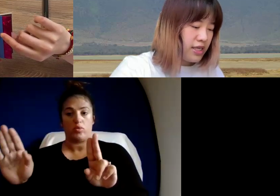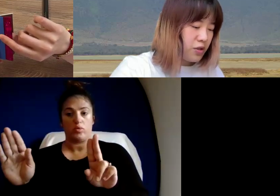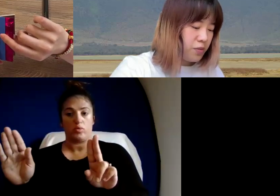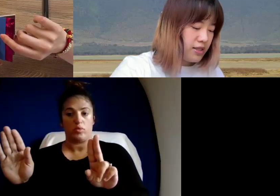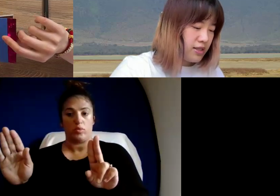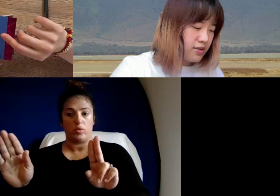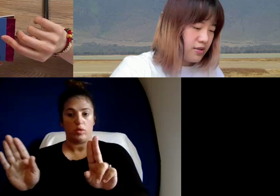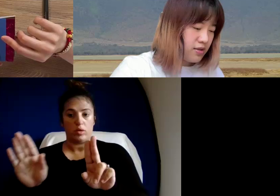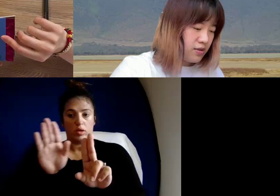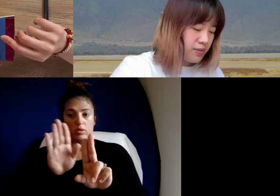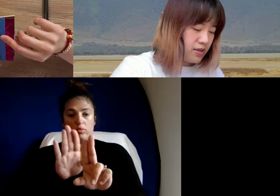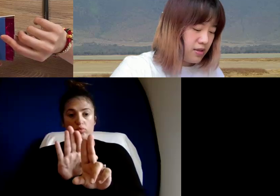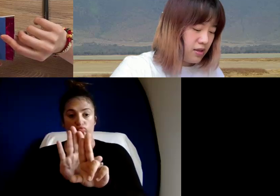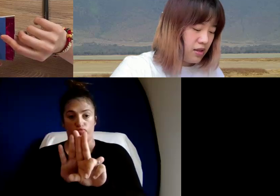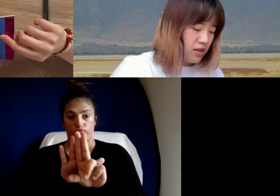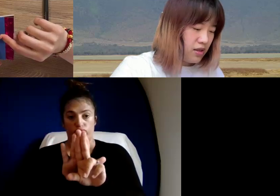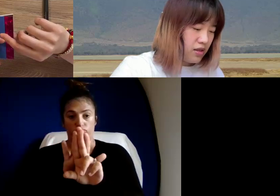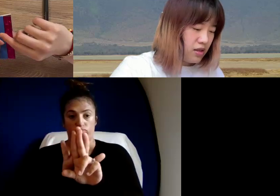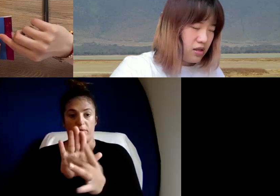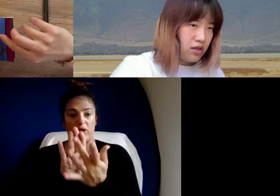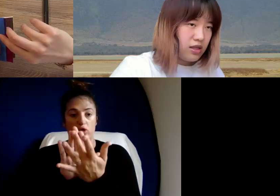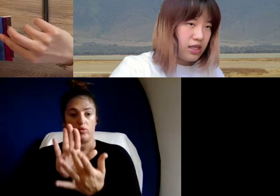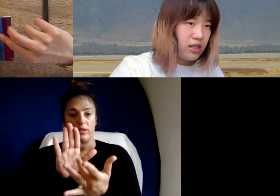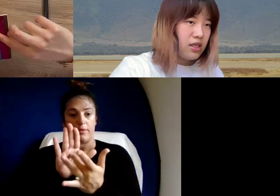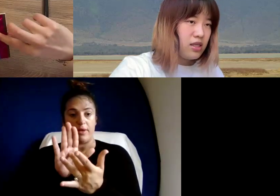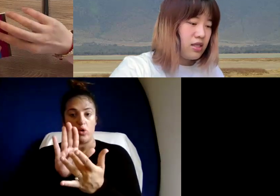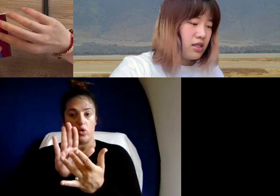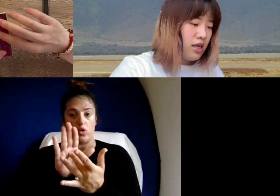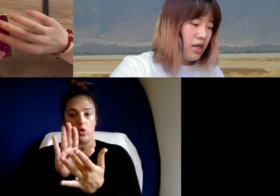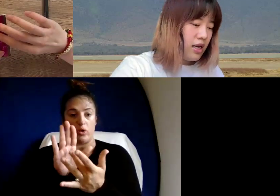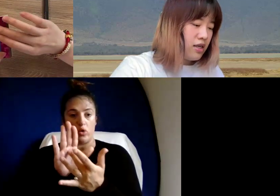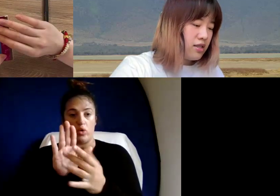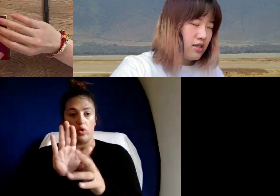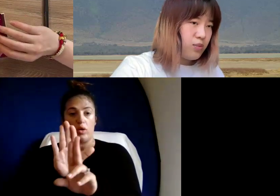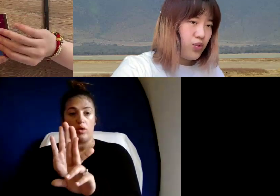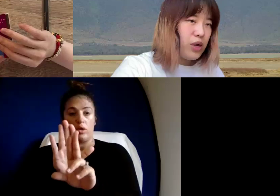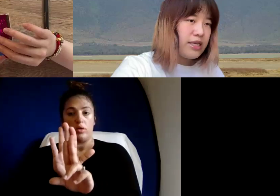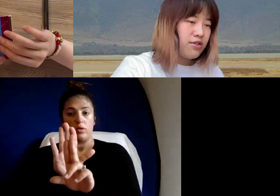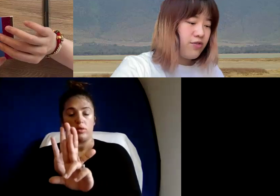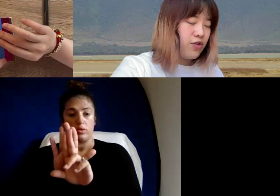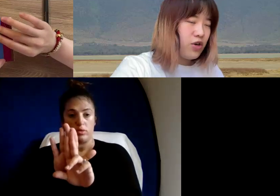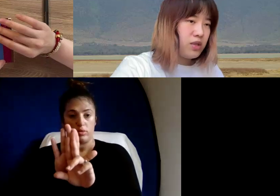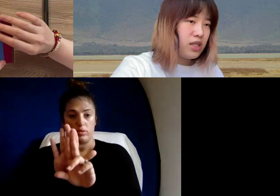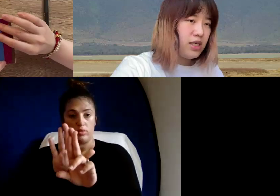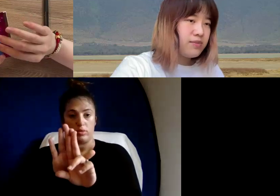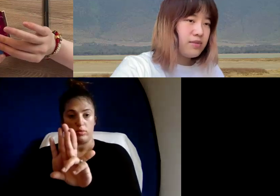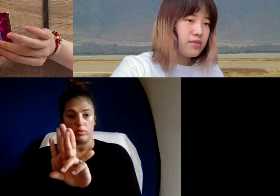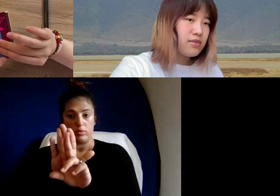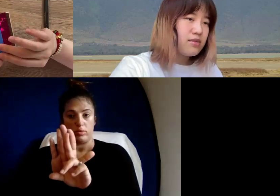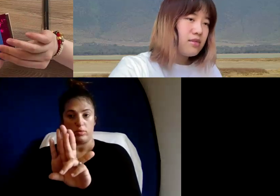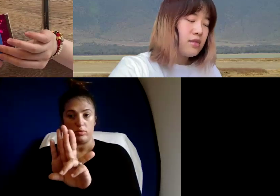the rectangle piece. Oops. Like this, and press